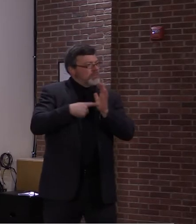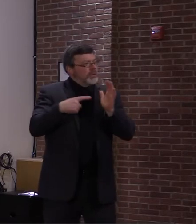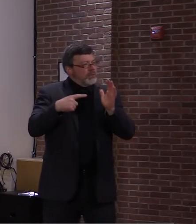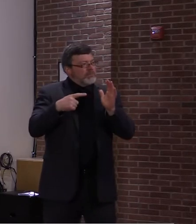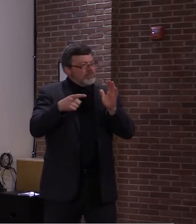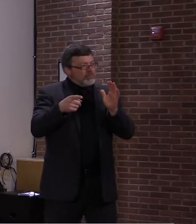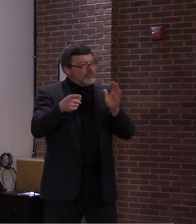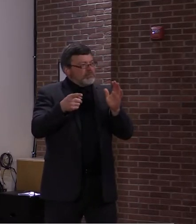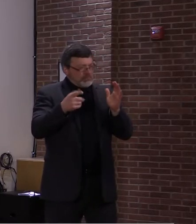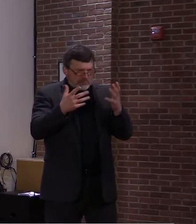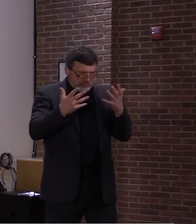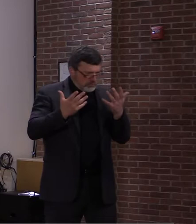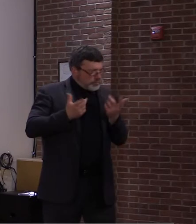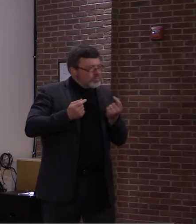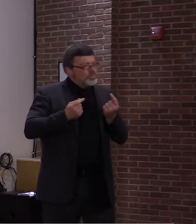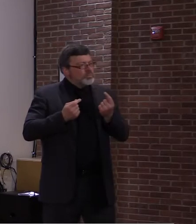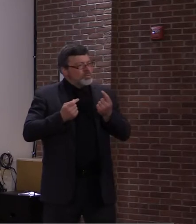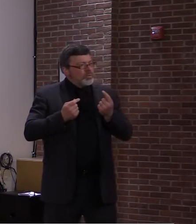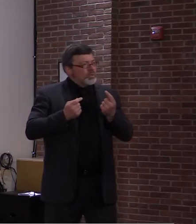10 days after their last.